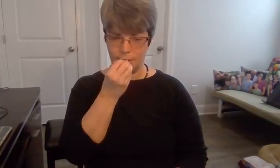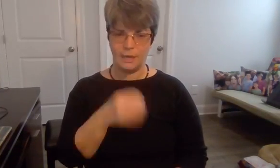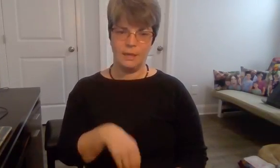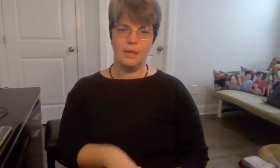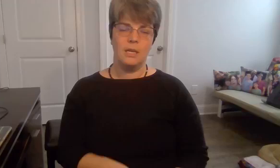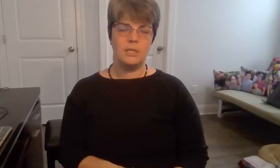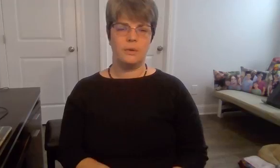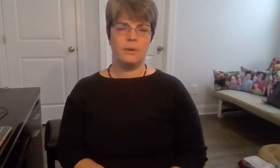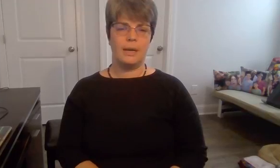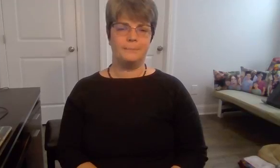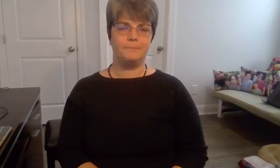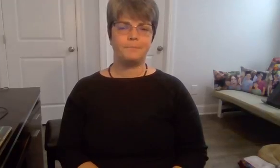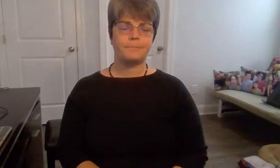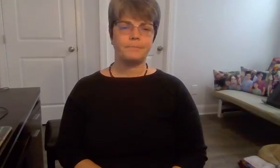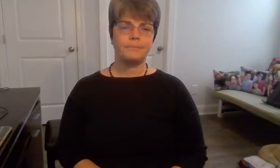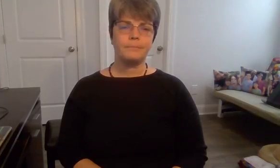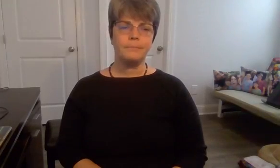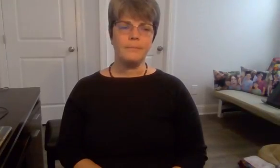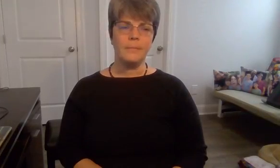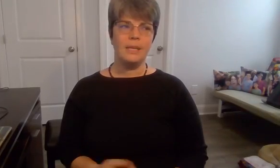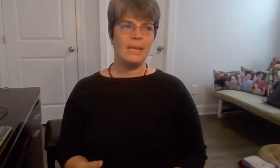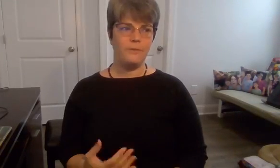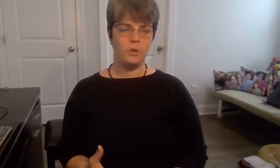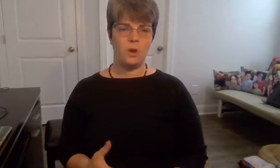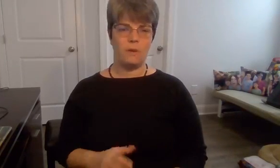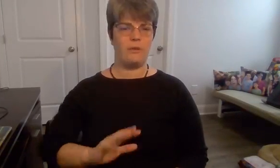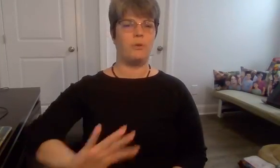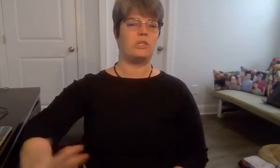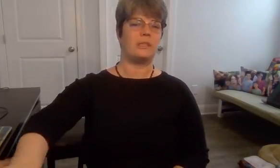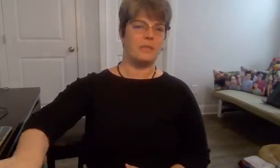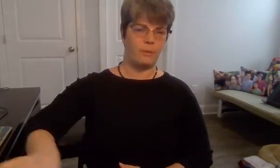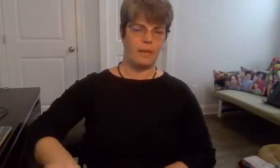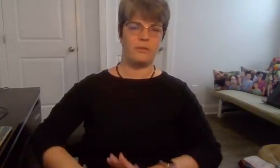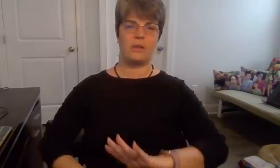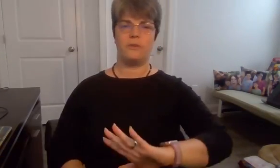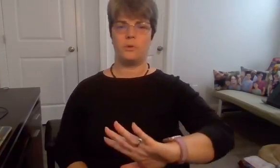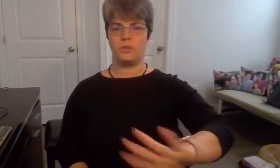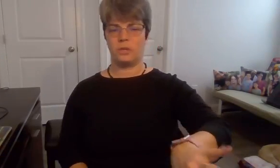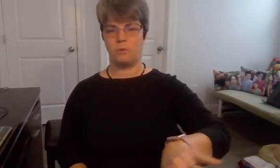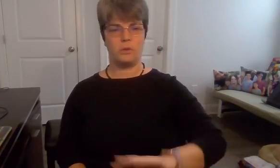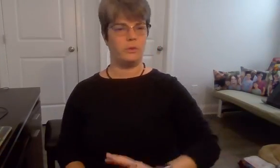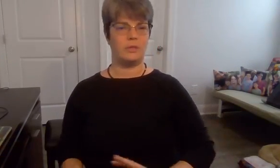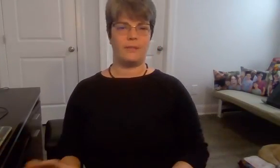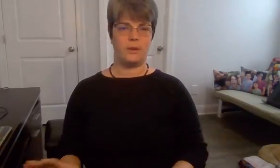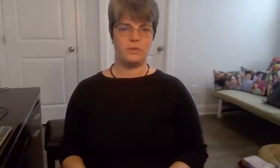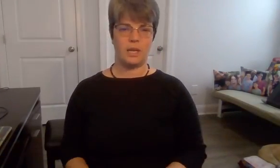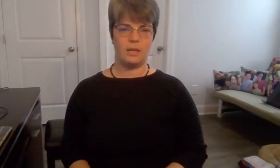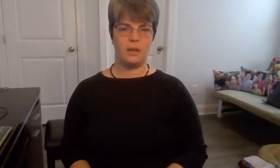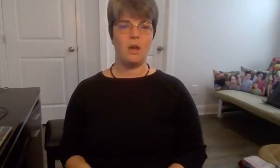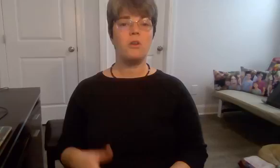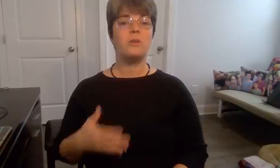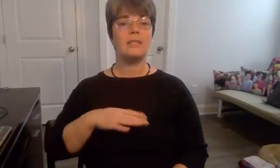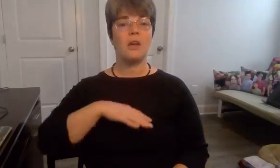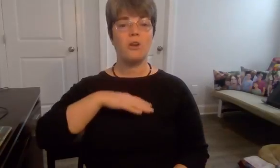right? So if you know, if they're pushing stuff away, they're giving you their general clues that they're done. Oh, you can say, are you